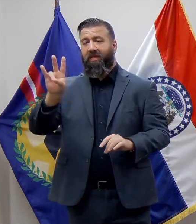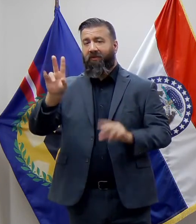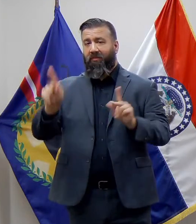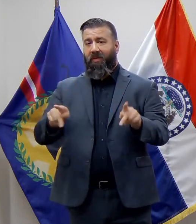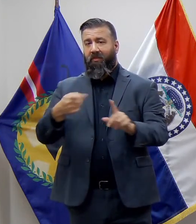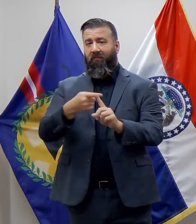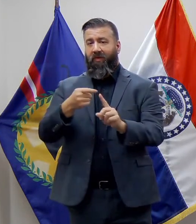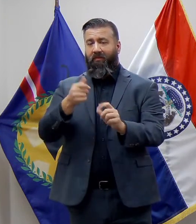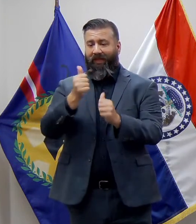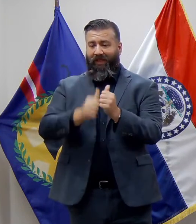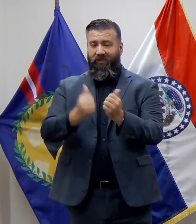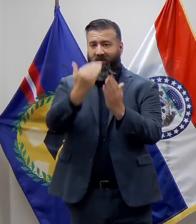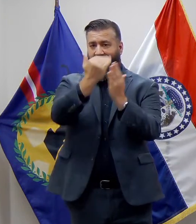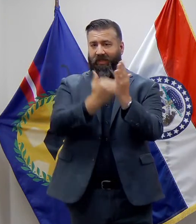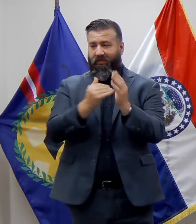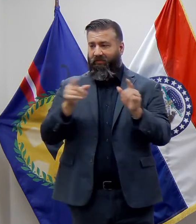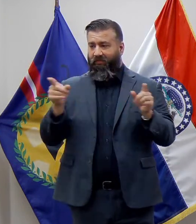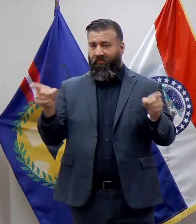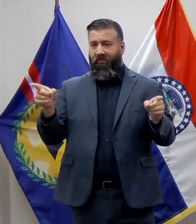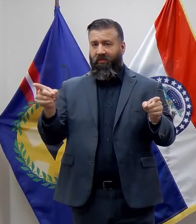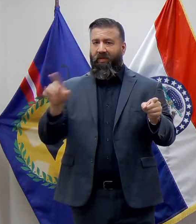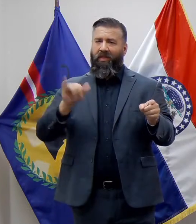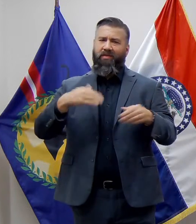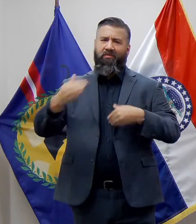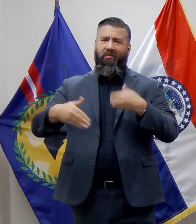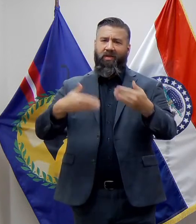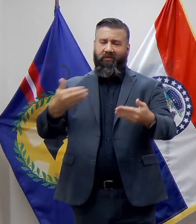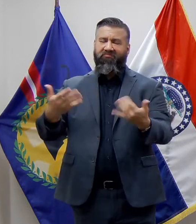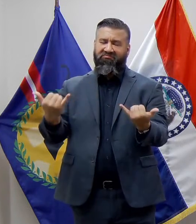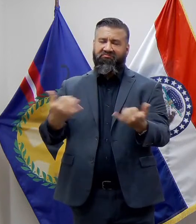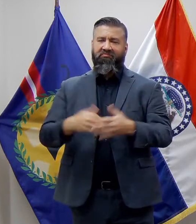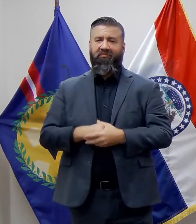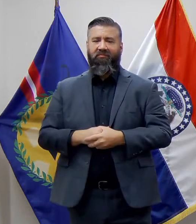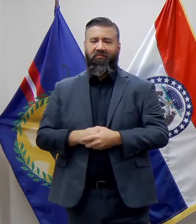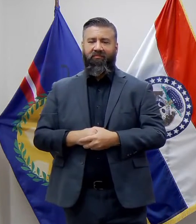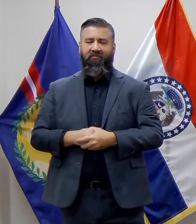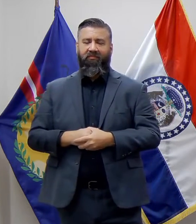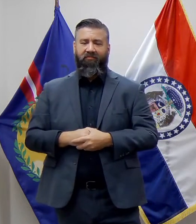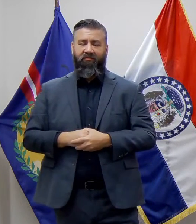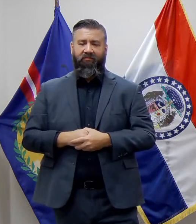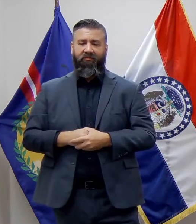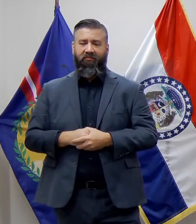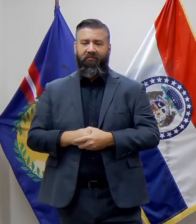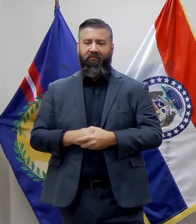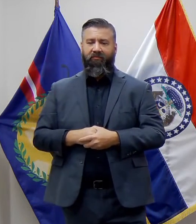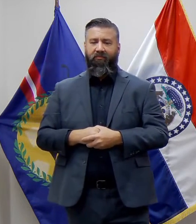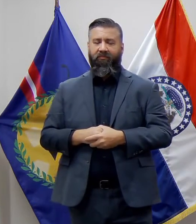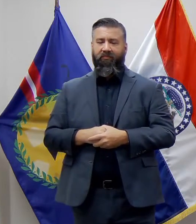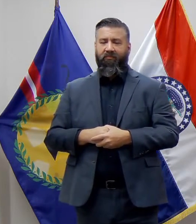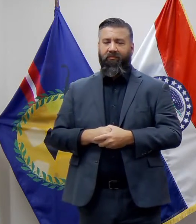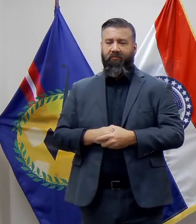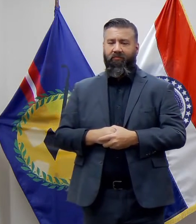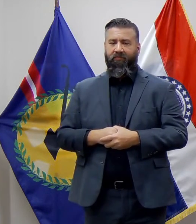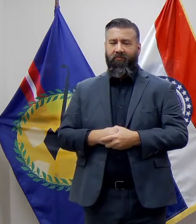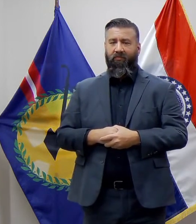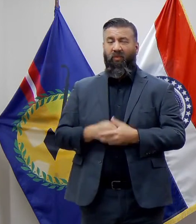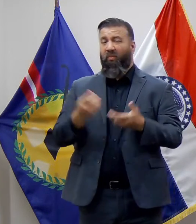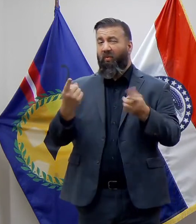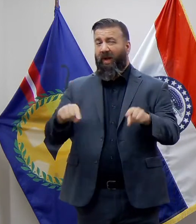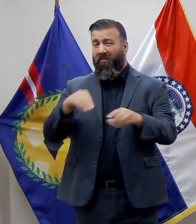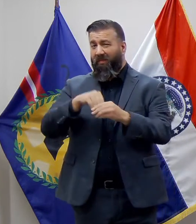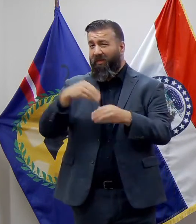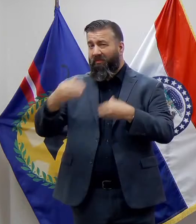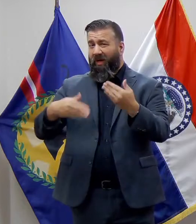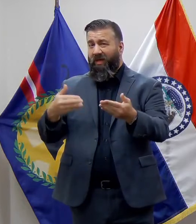from each list, and that's the process as it goes forwards. You know, where along the process did it break down? We